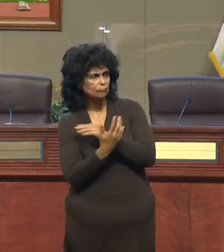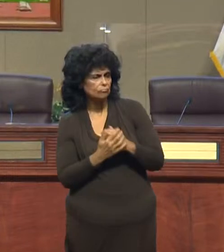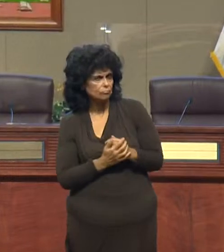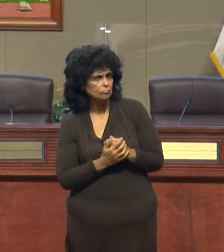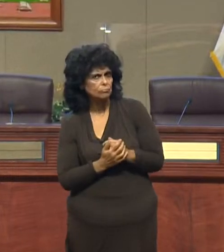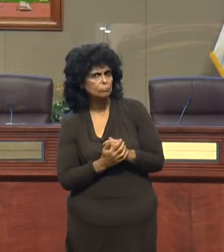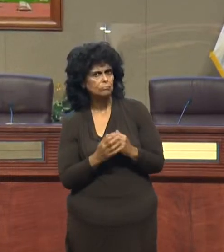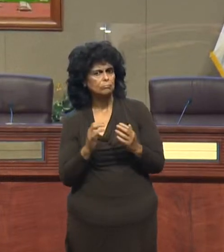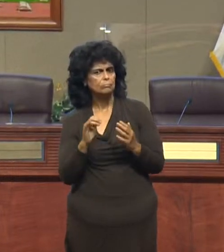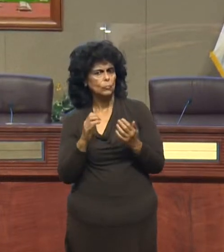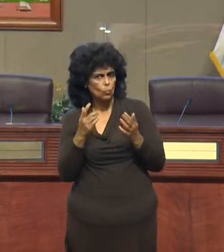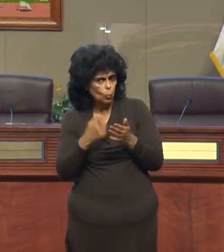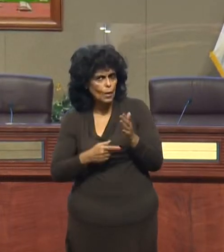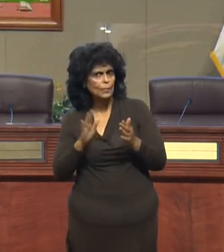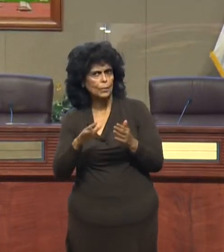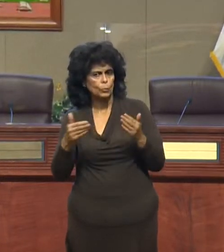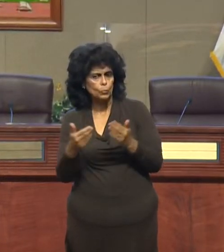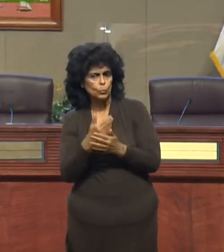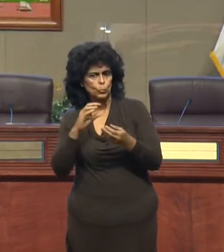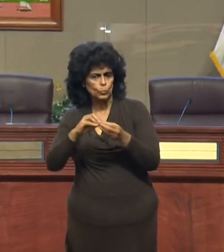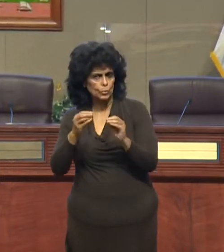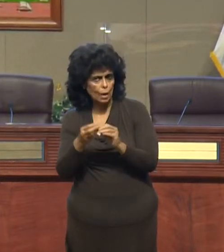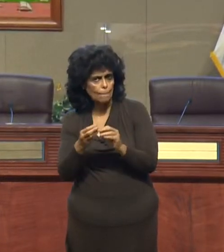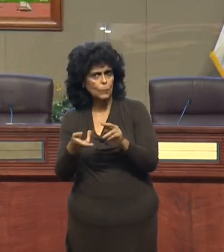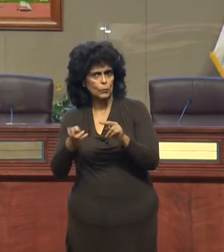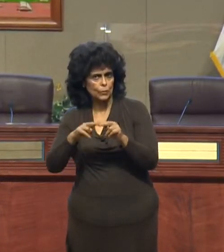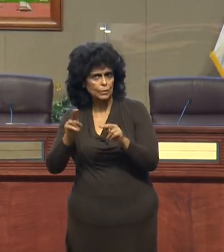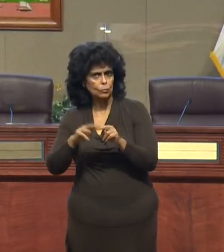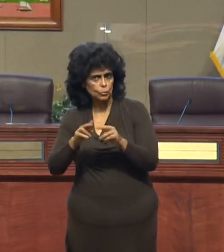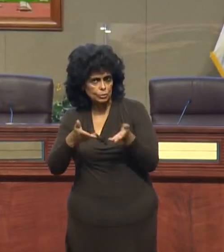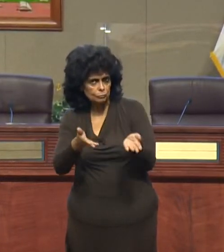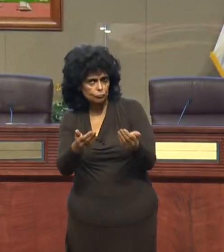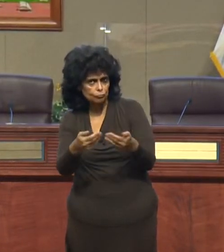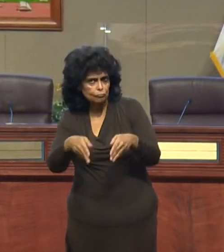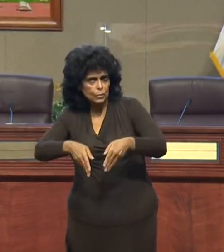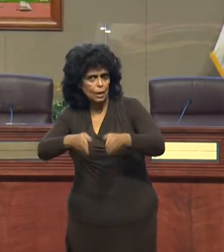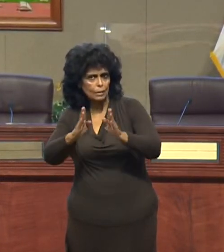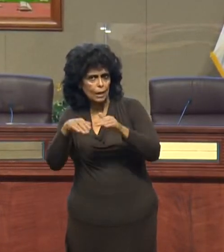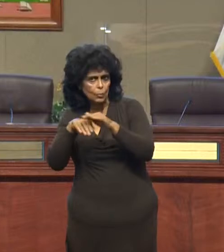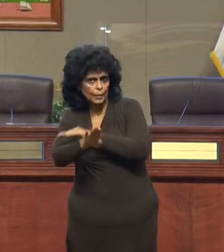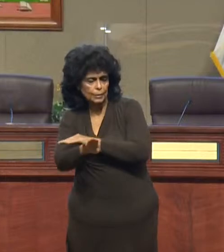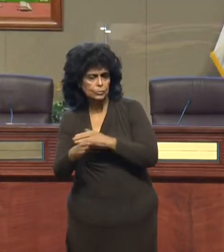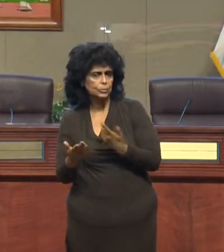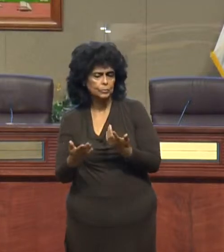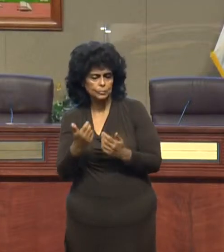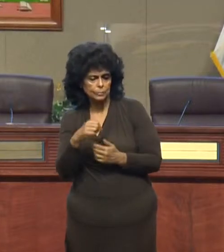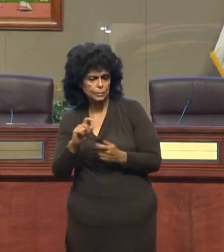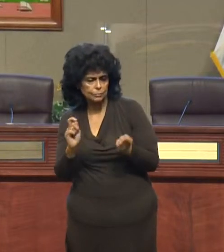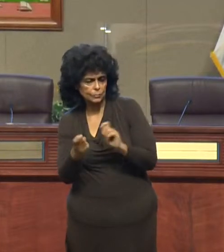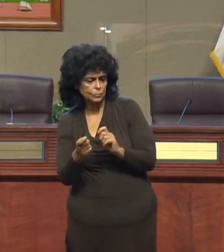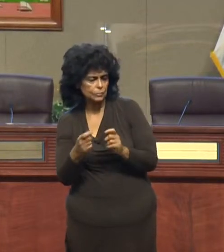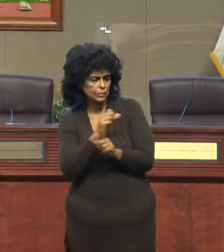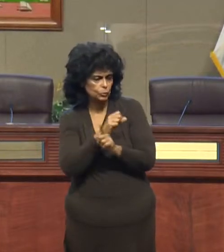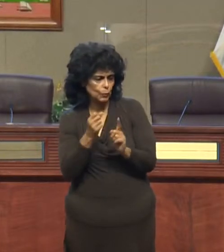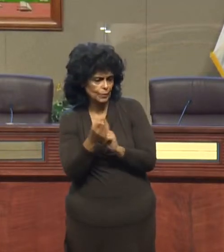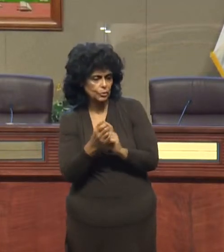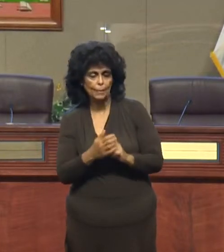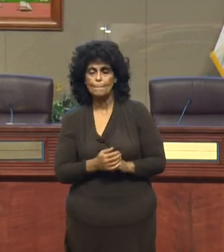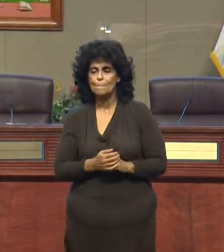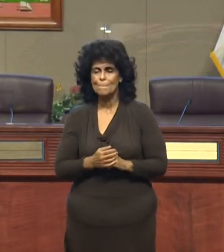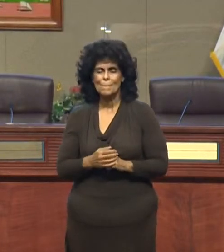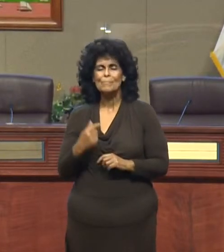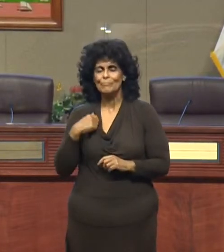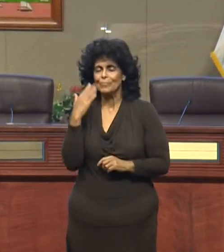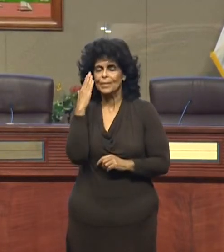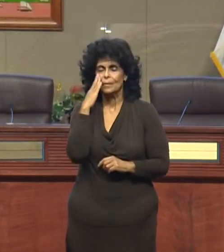attendance capacity is now, and any more details on the situation? I was aware that Disney was going to